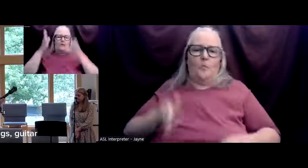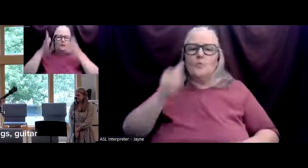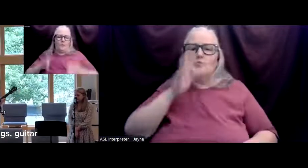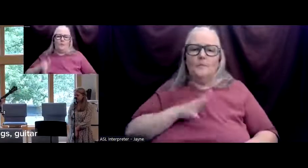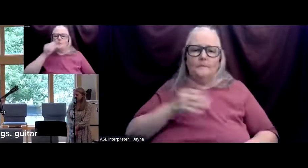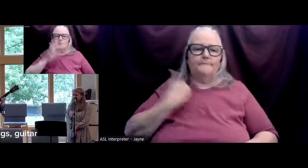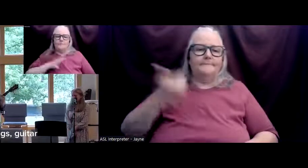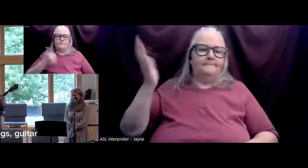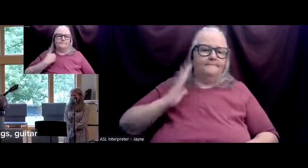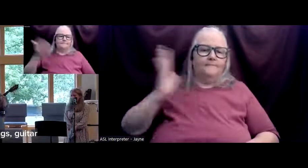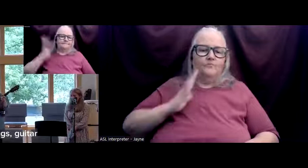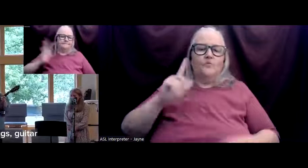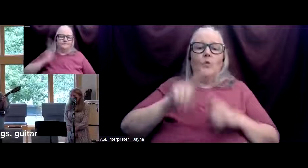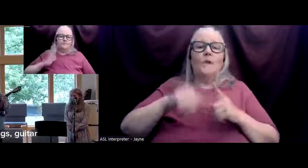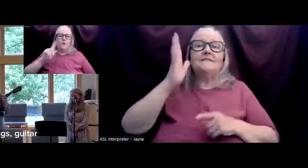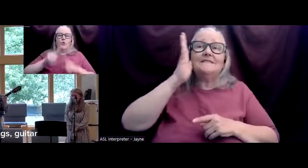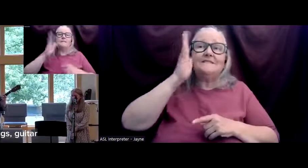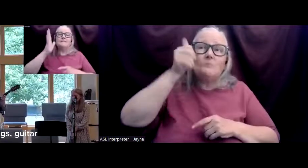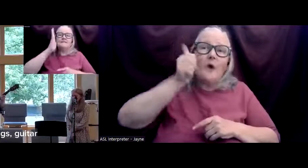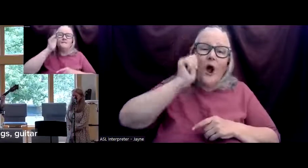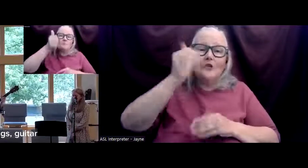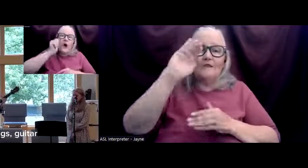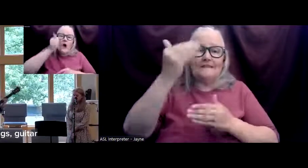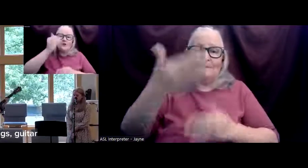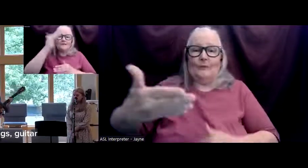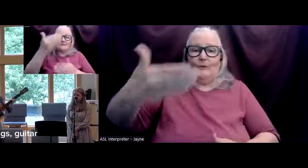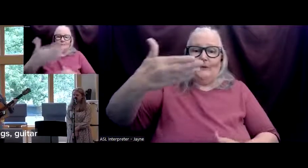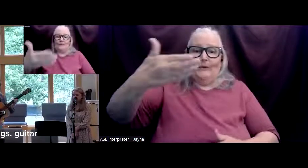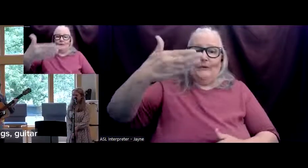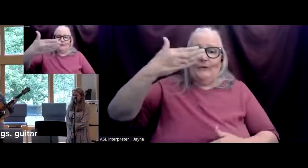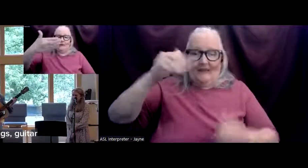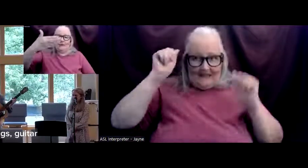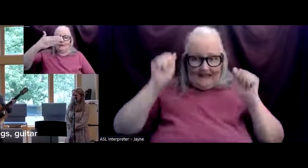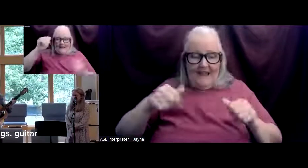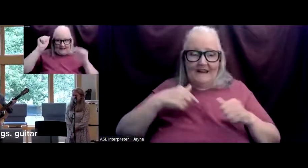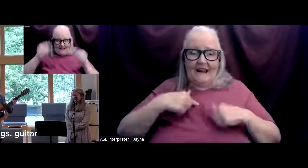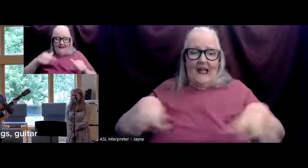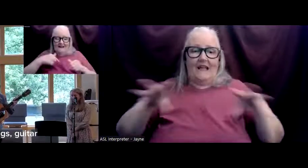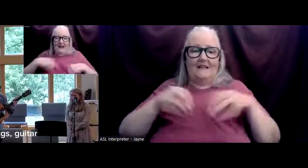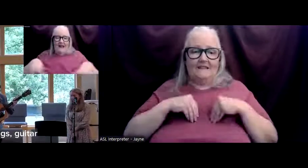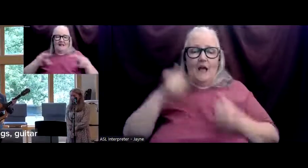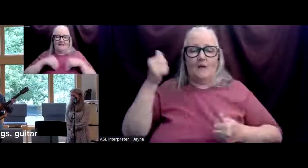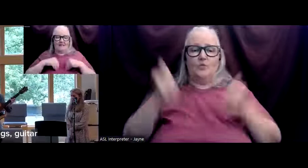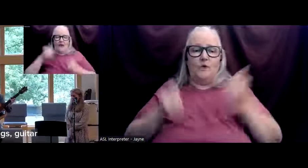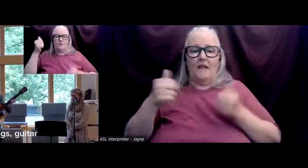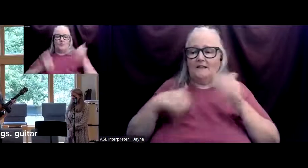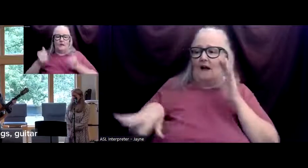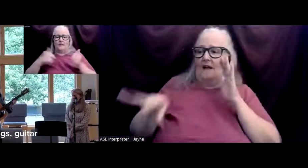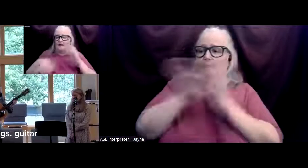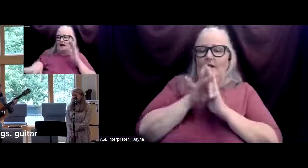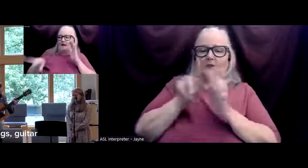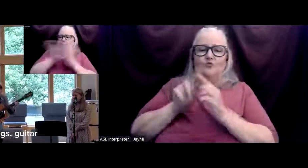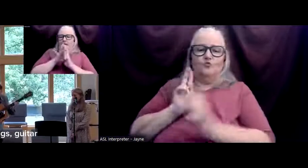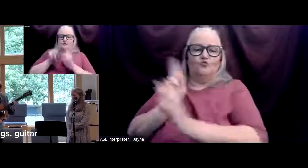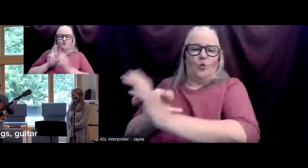When lines of tomorrow are drawn, can I live with the side that I chose to be on?